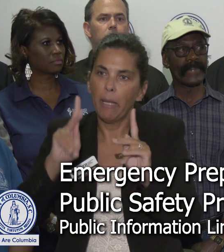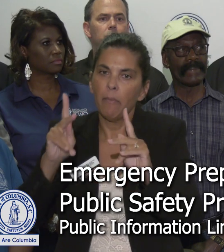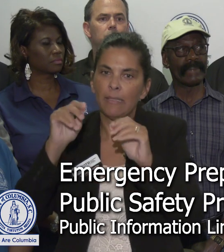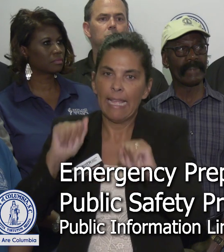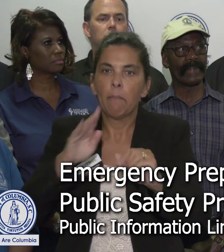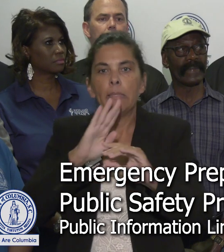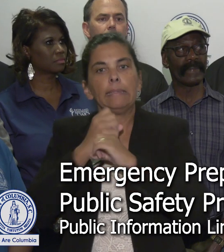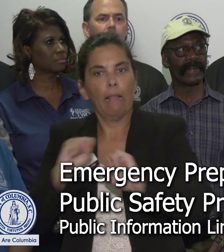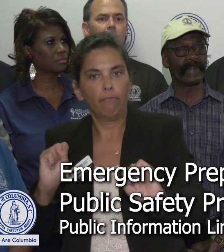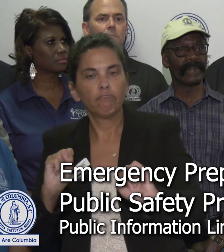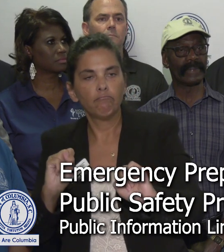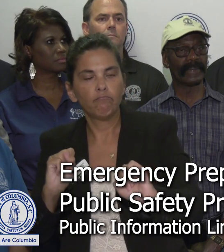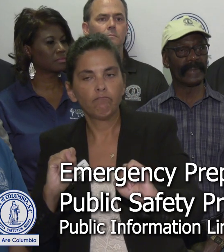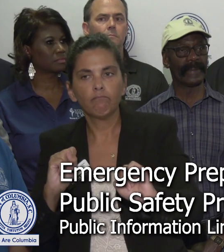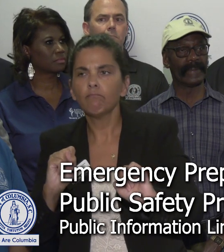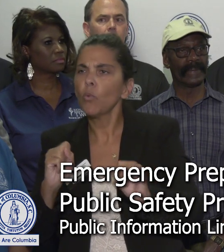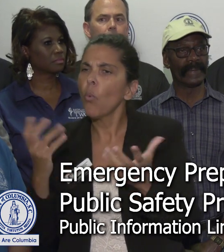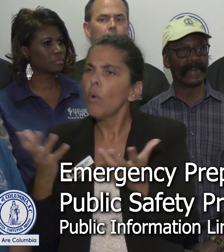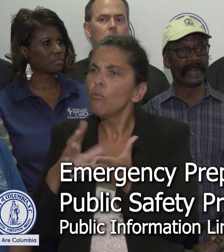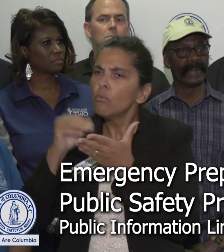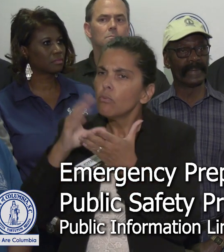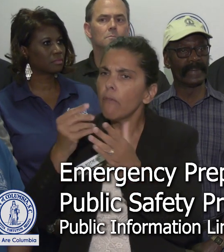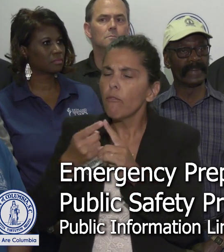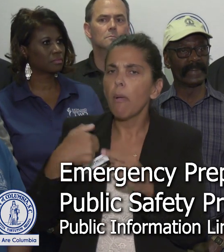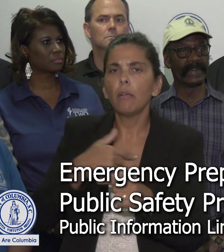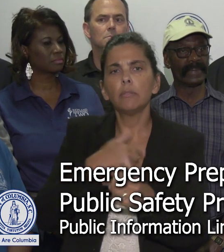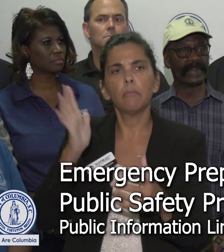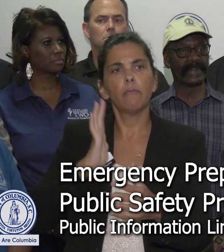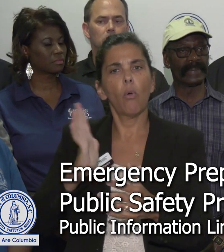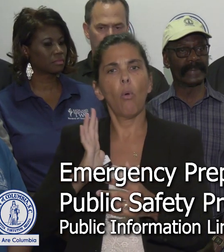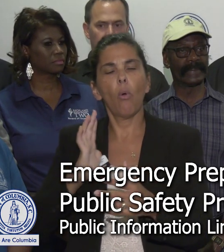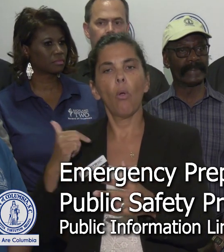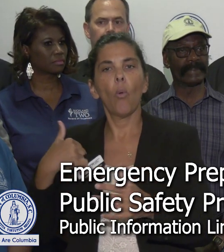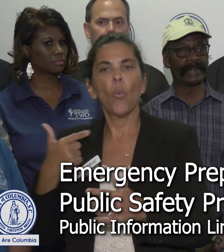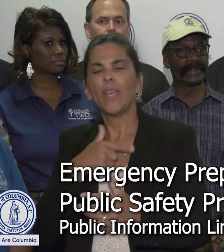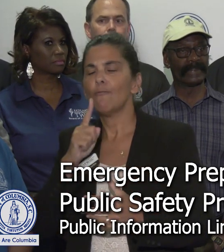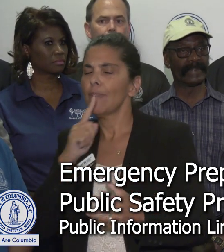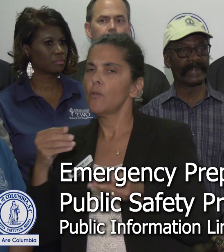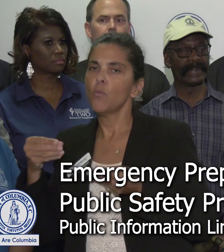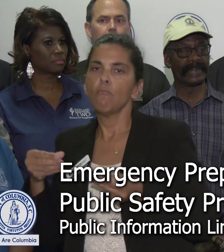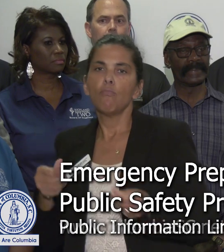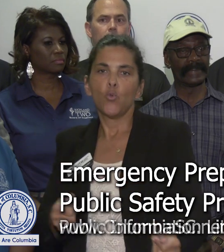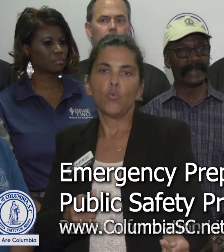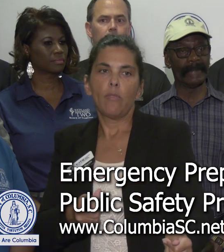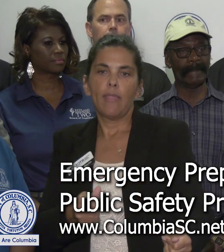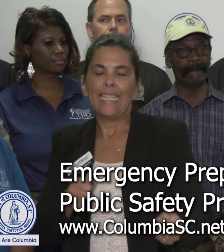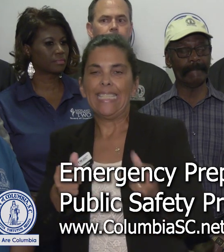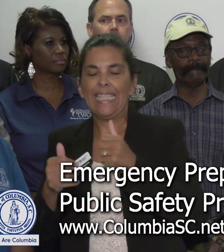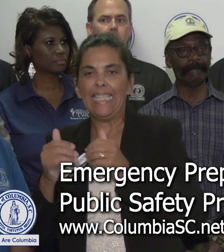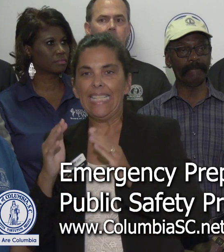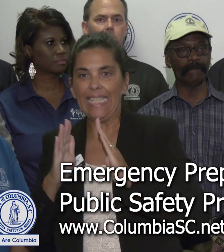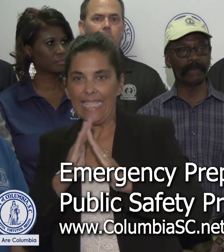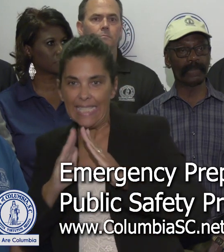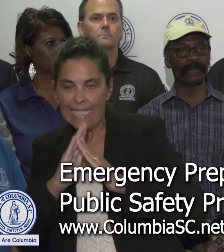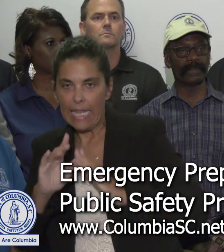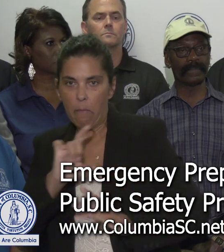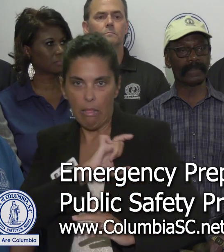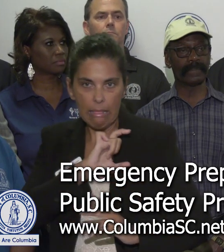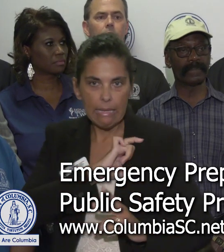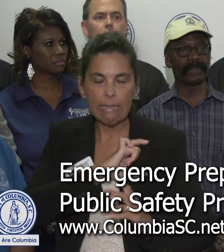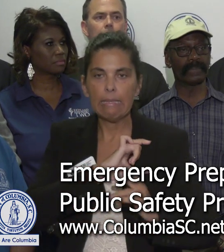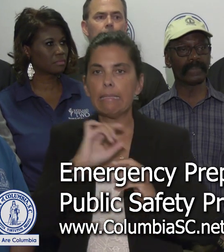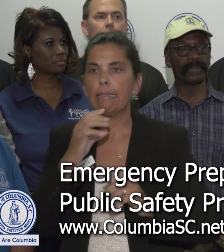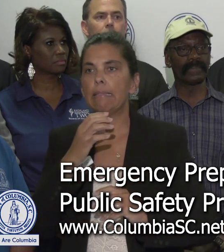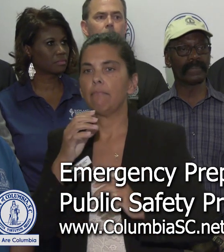see, like you have learned to see with us, is seamless public safety operations between the City Police Department, the